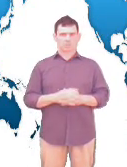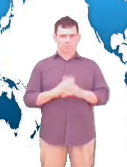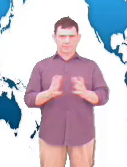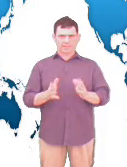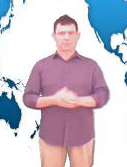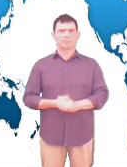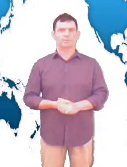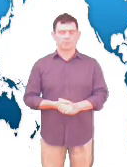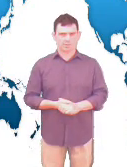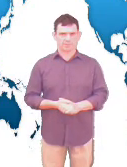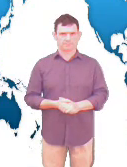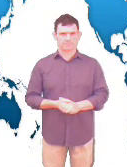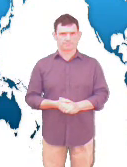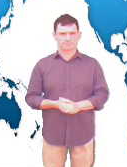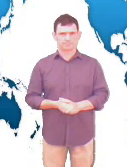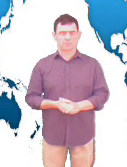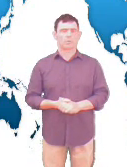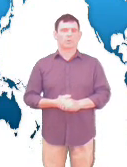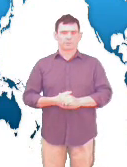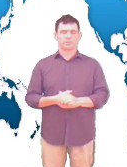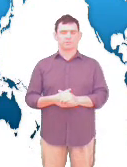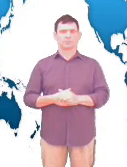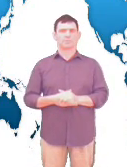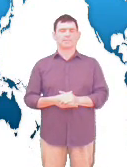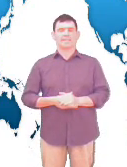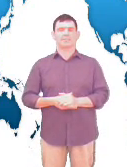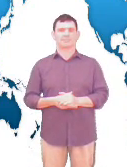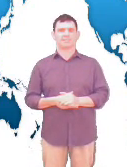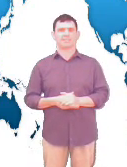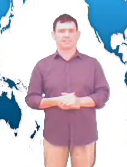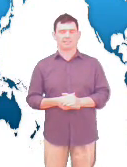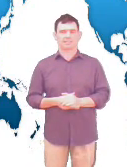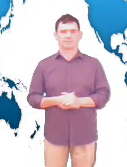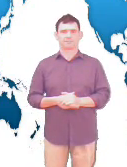So with that number in mind, we're going to do some EFT on that.